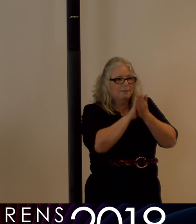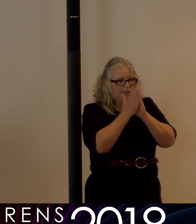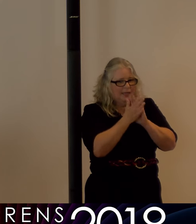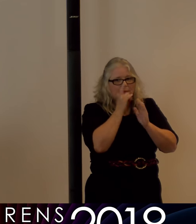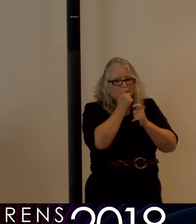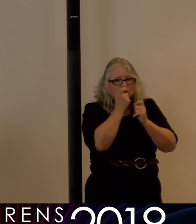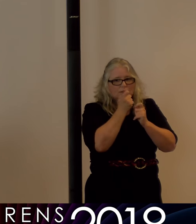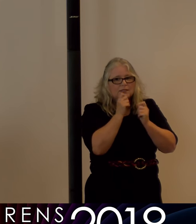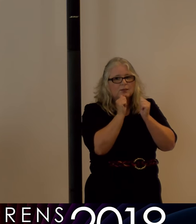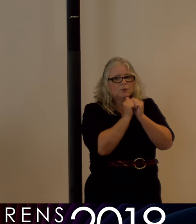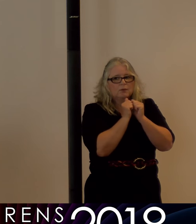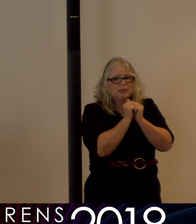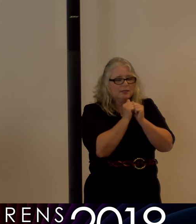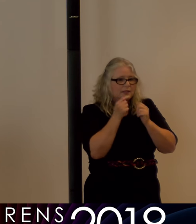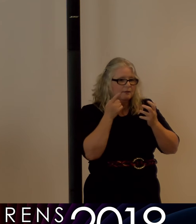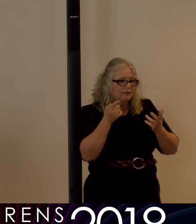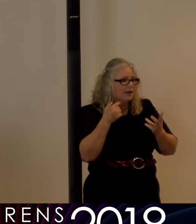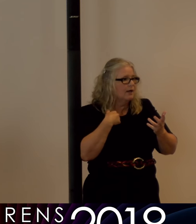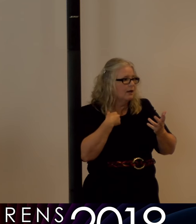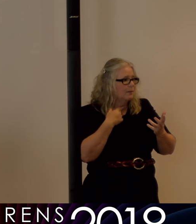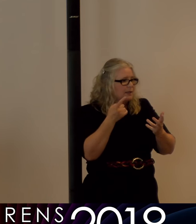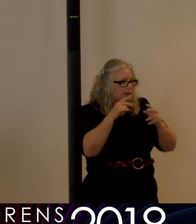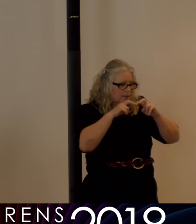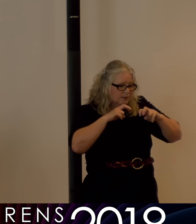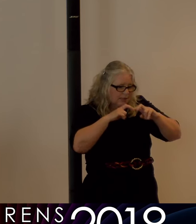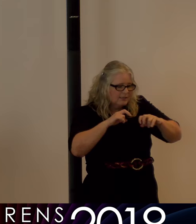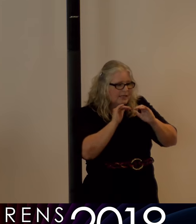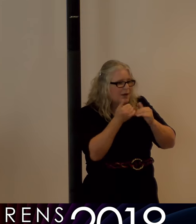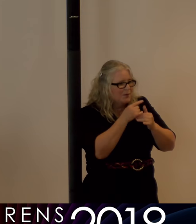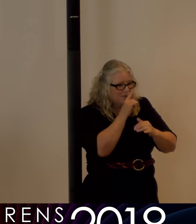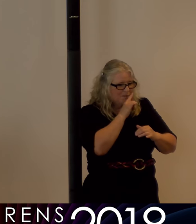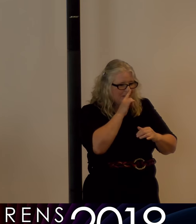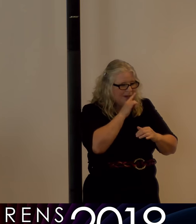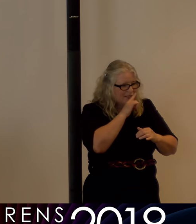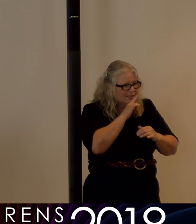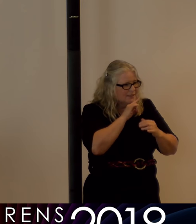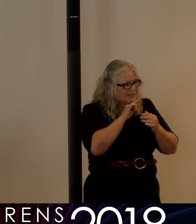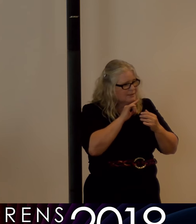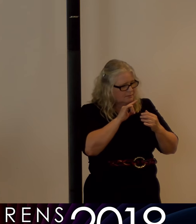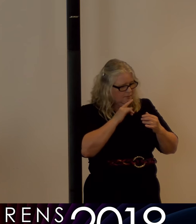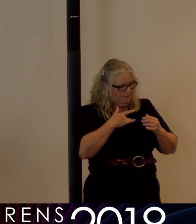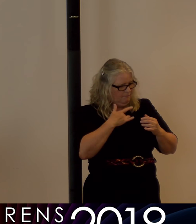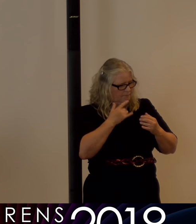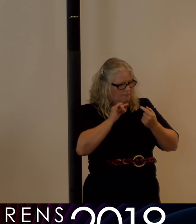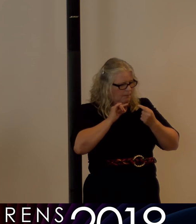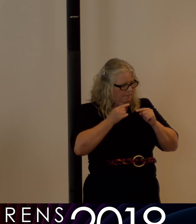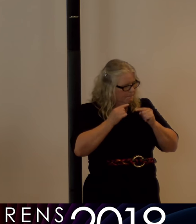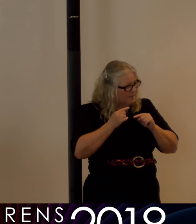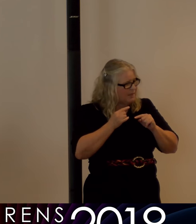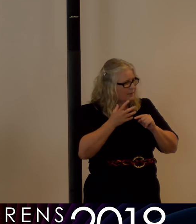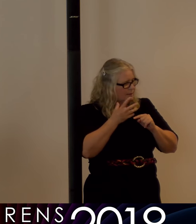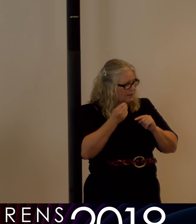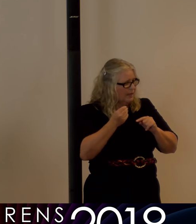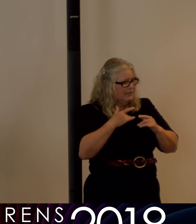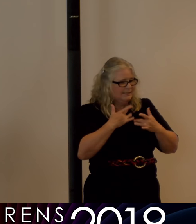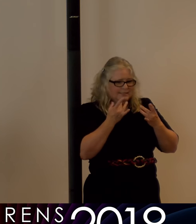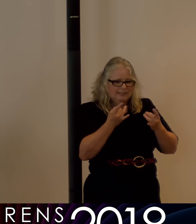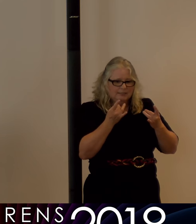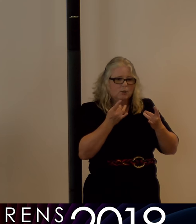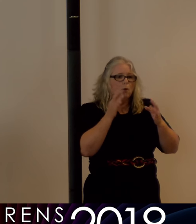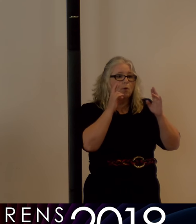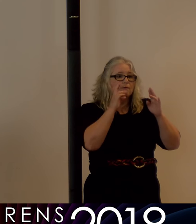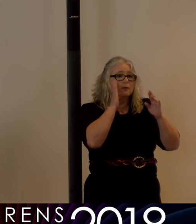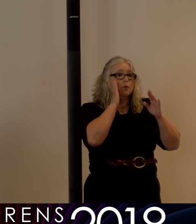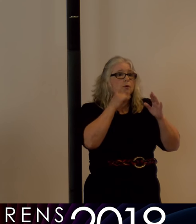took our mice and is starting to assess how the mice are interpreting pain and tactile sensation. That's hopefully going to be an